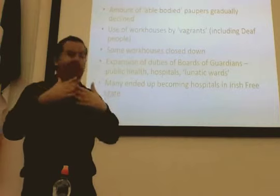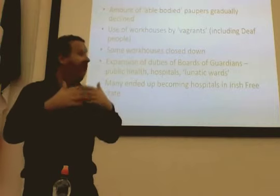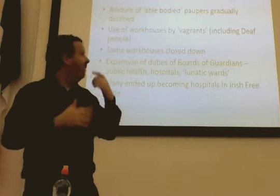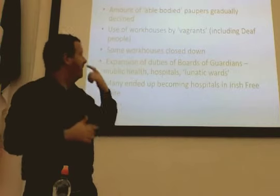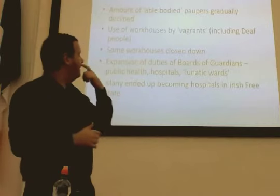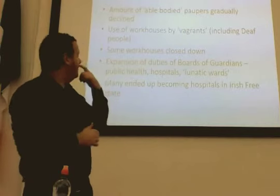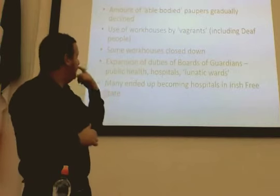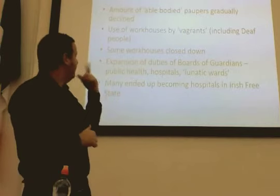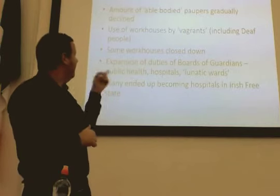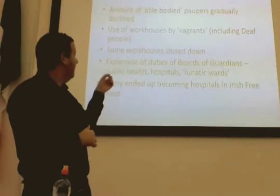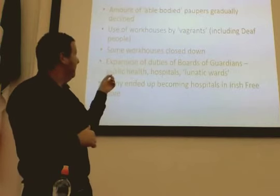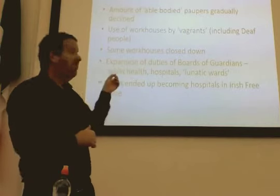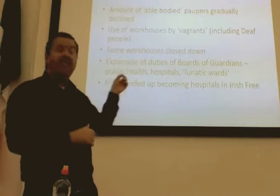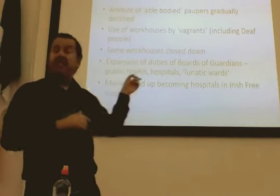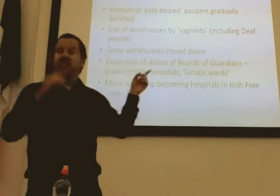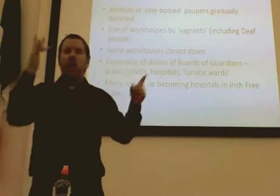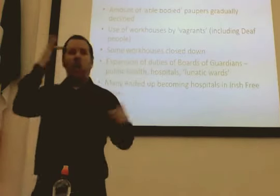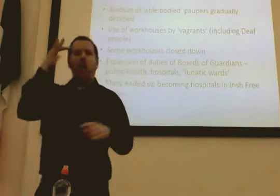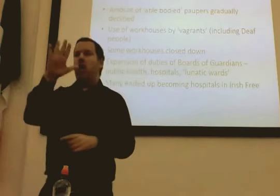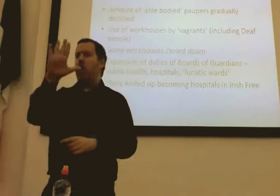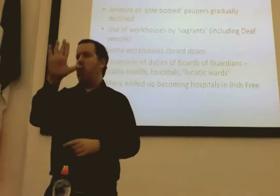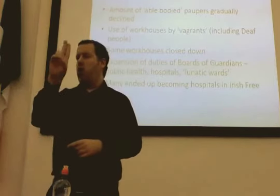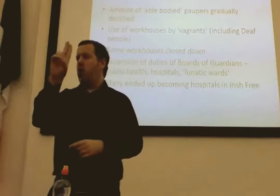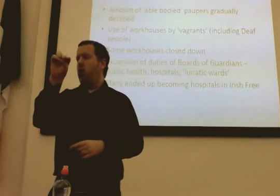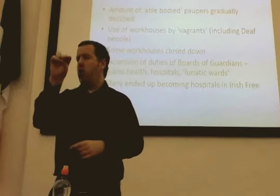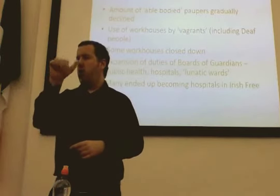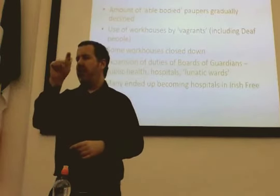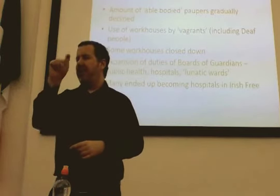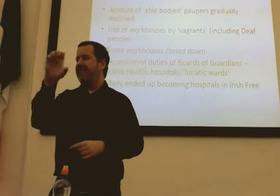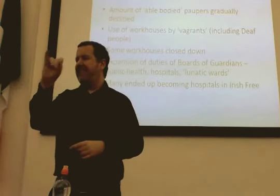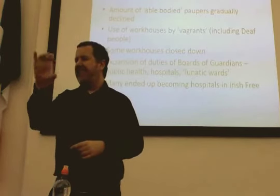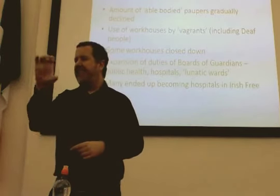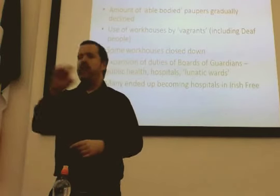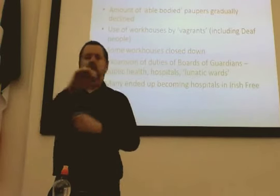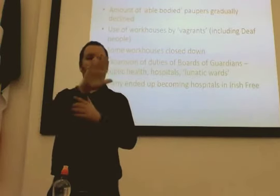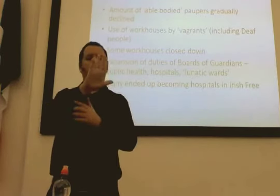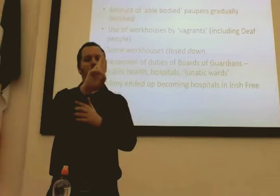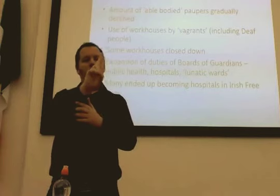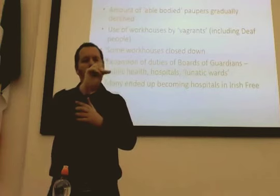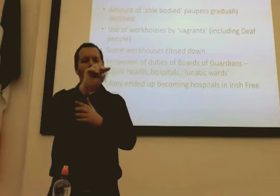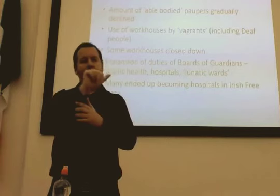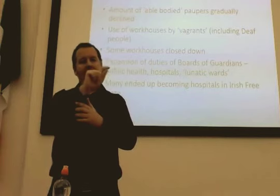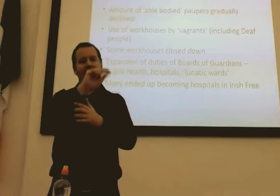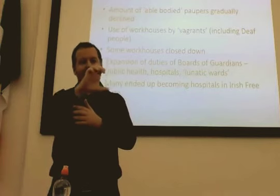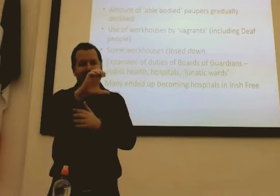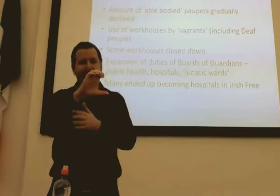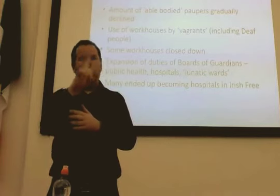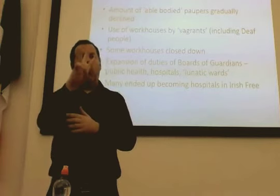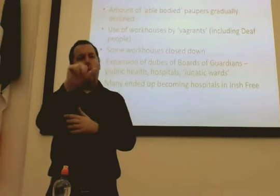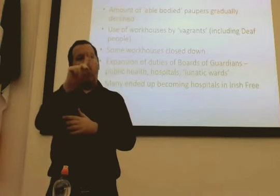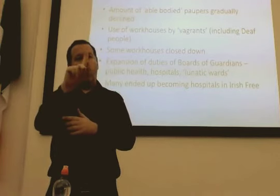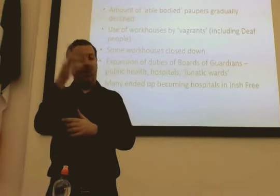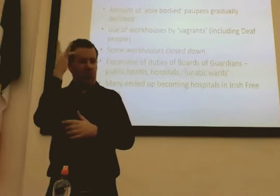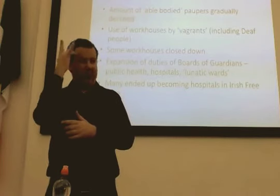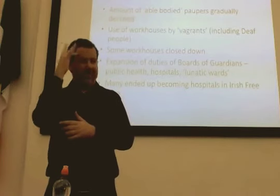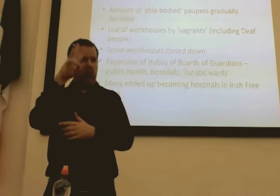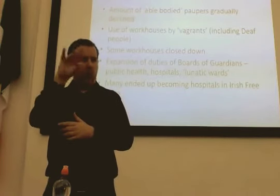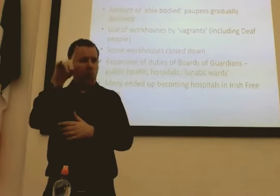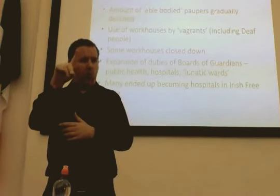administer as well. And they would also include public health, like hospitals and lunatic wards